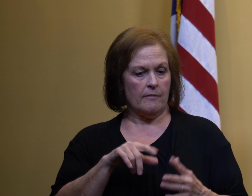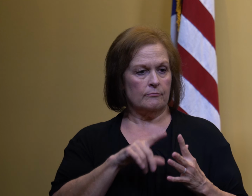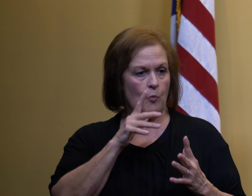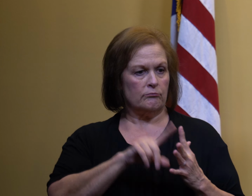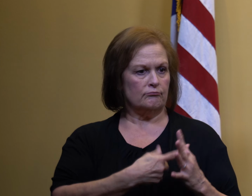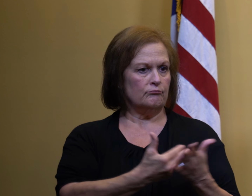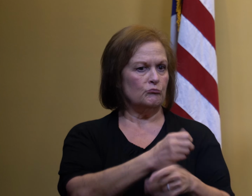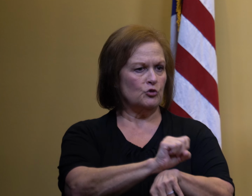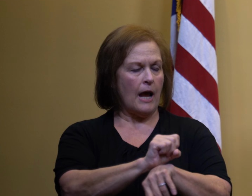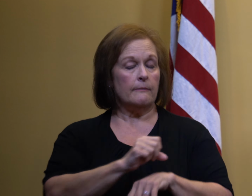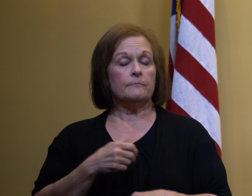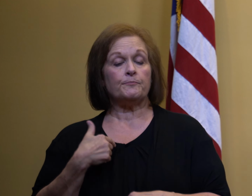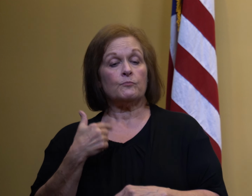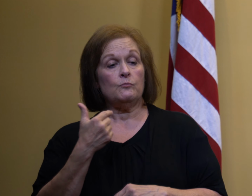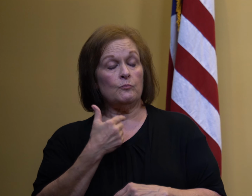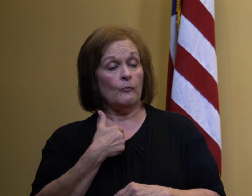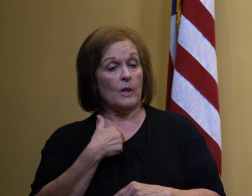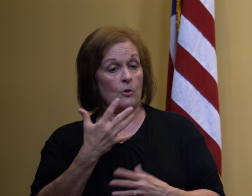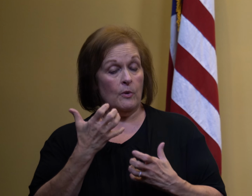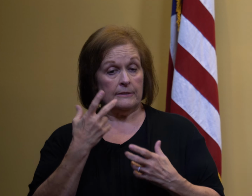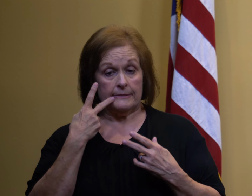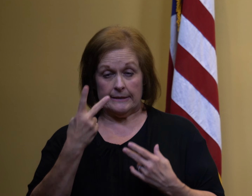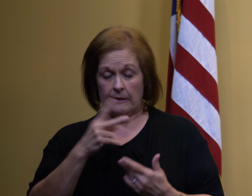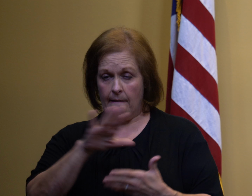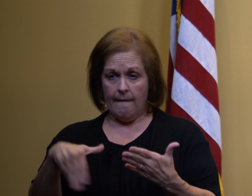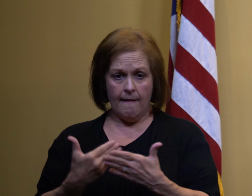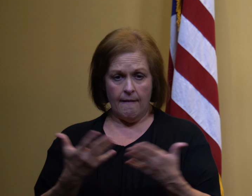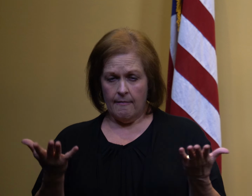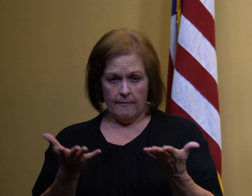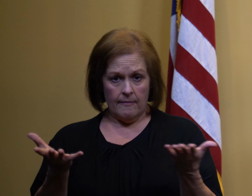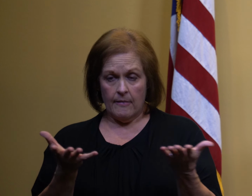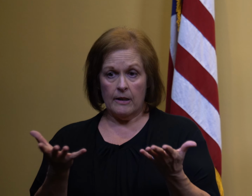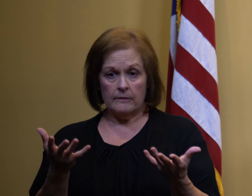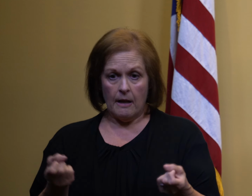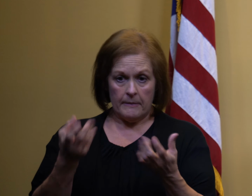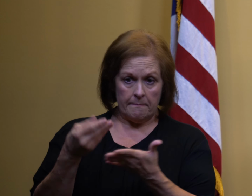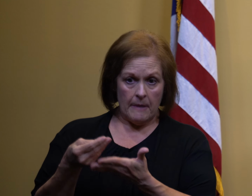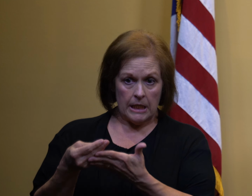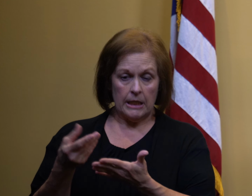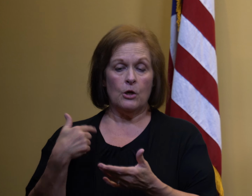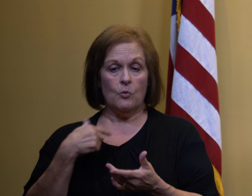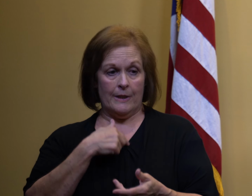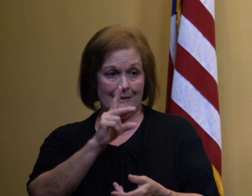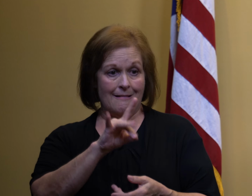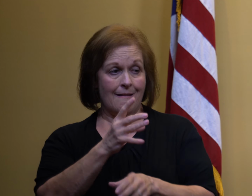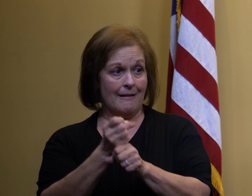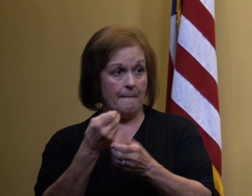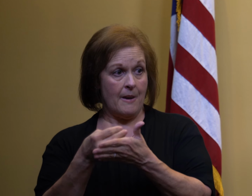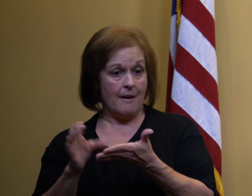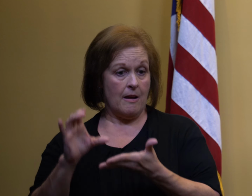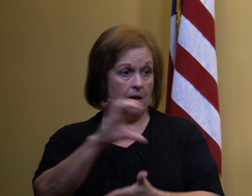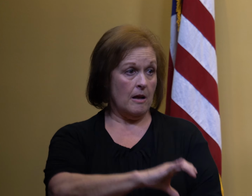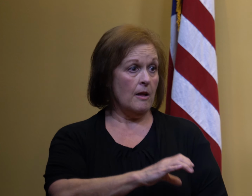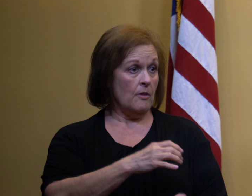taking a holistic approach. This allows us even to utilize dollars that we have received, direct allocation, the